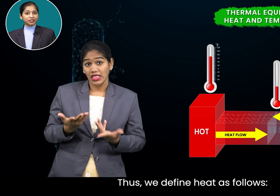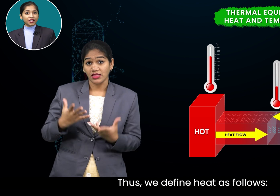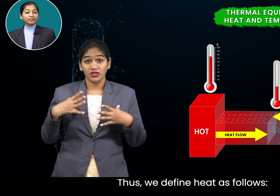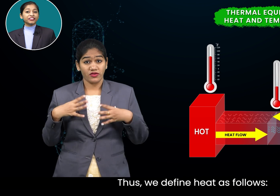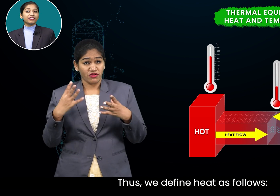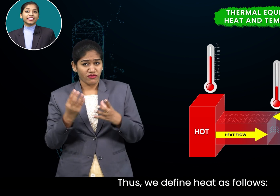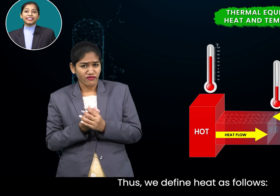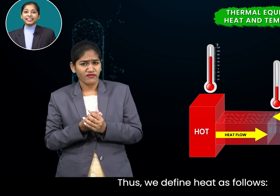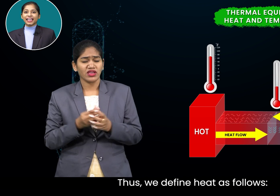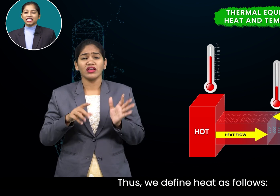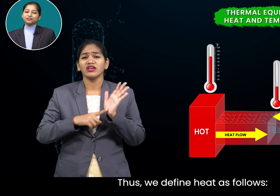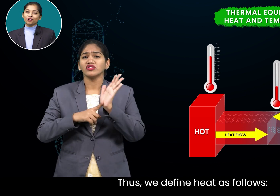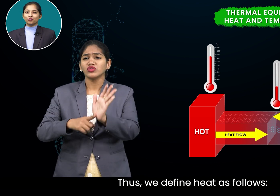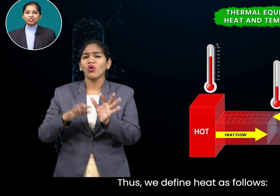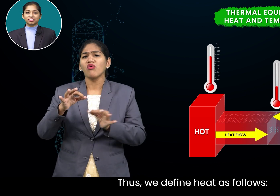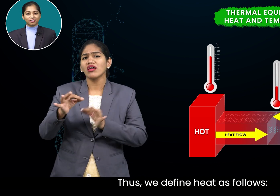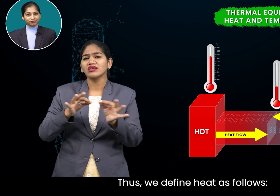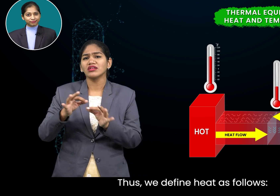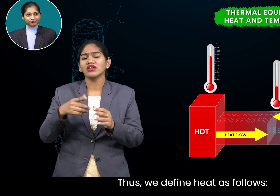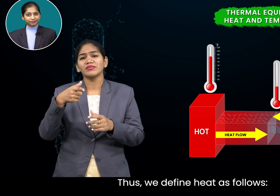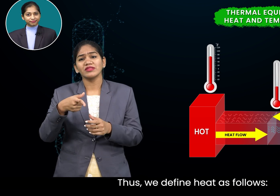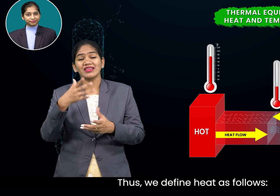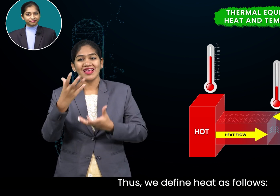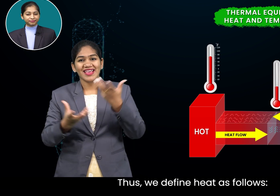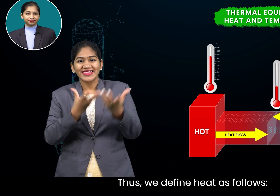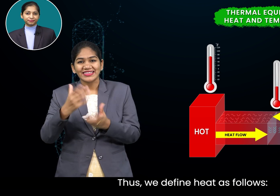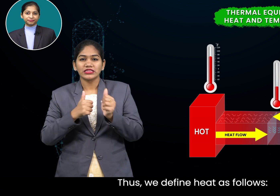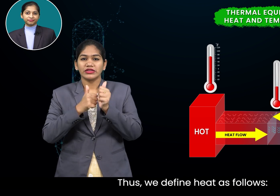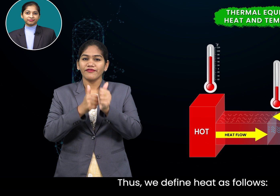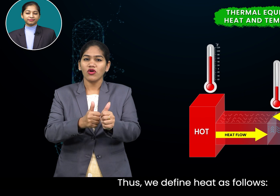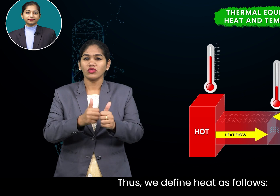Thus, we define heat as follows.